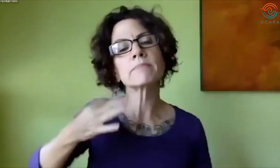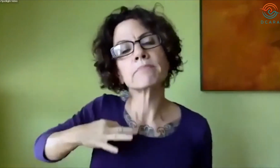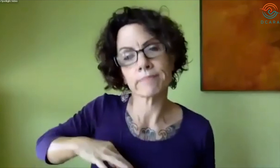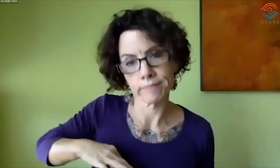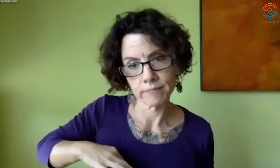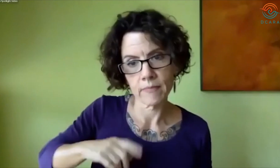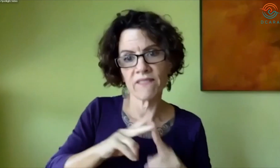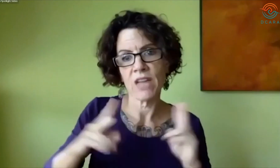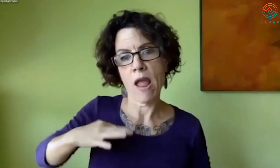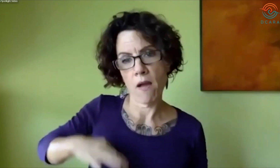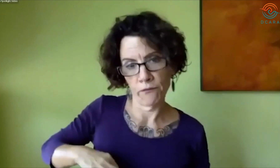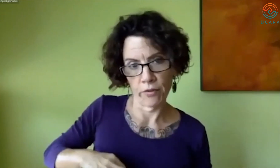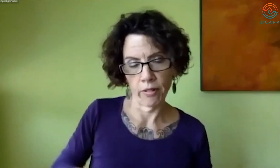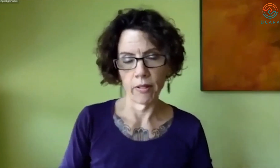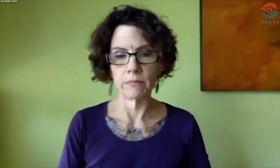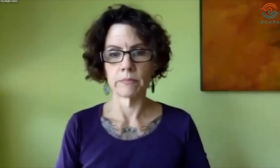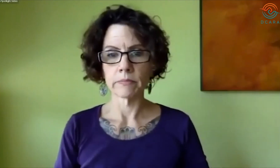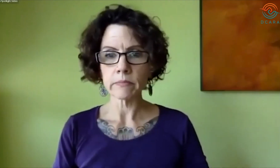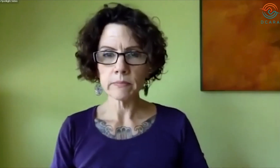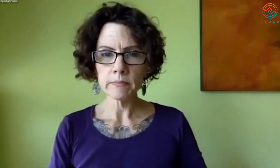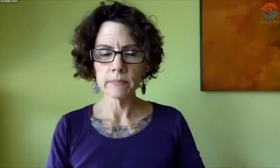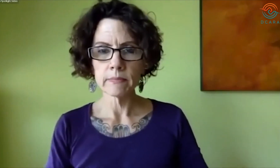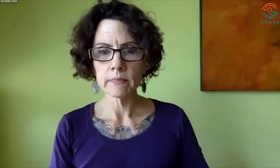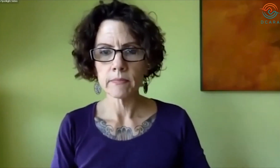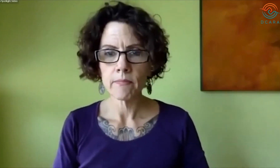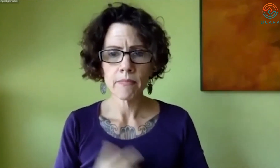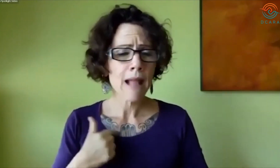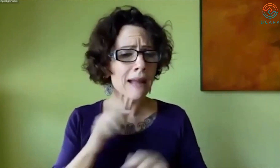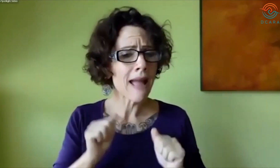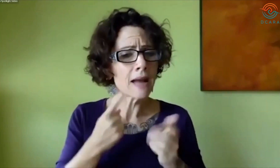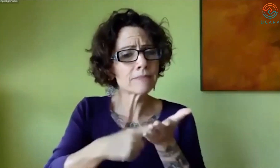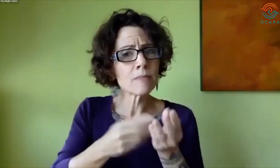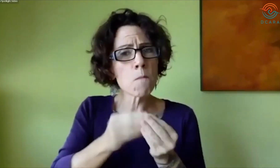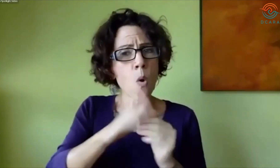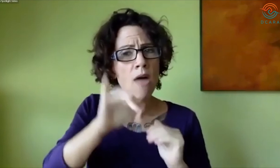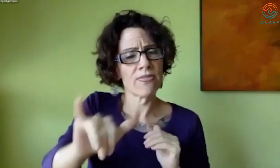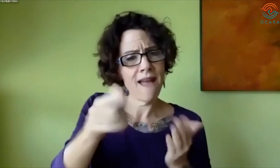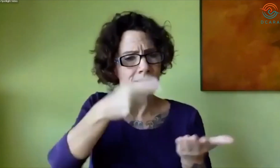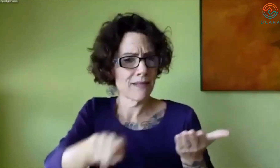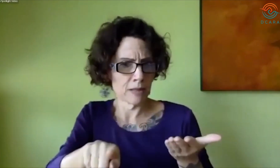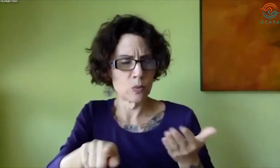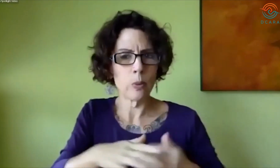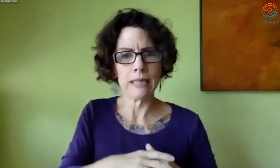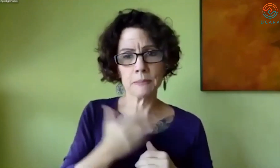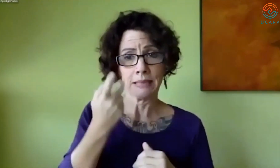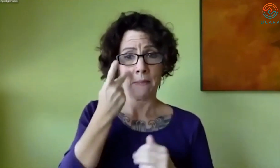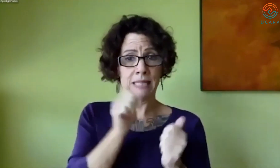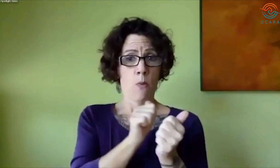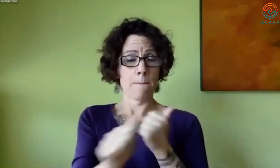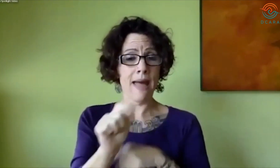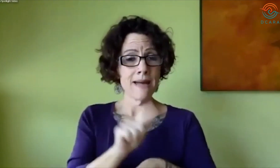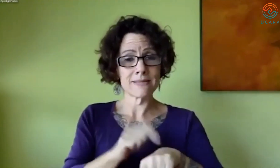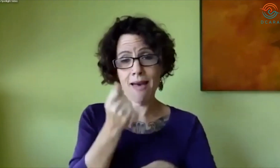executor doesn't know what to do, it's best to have two so they can bounce ideas off of each other. I can discuss more on